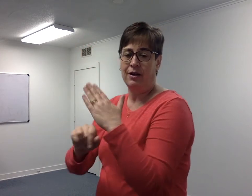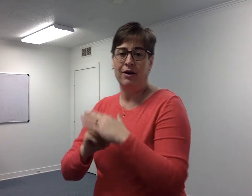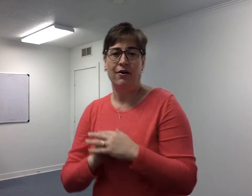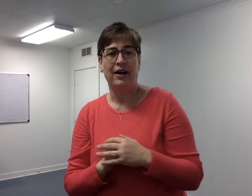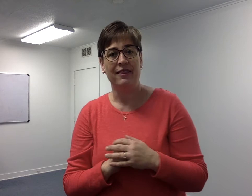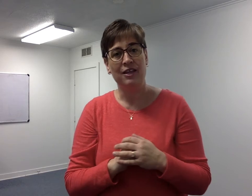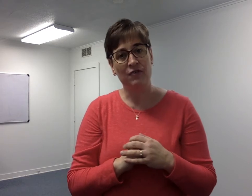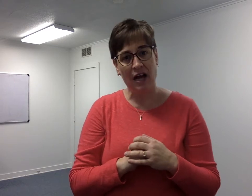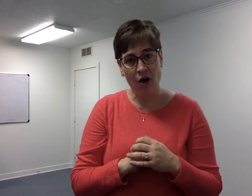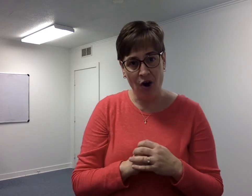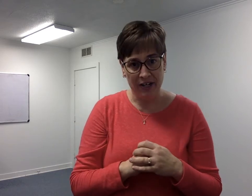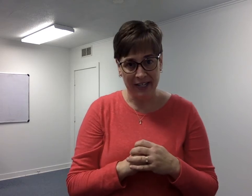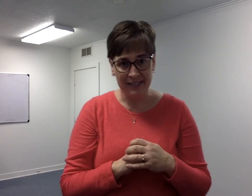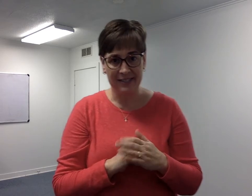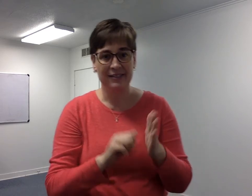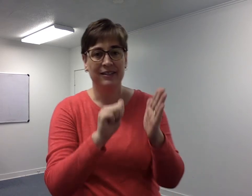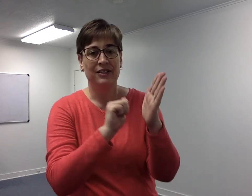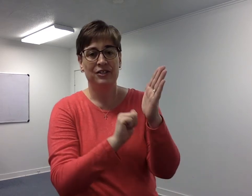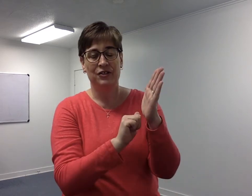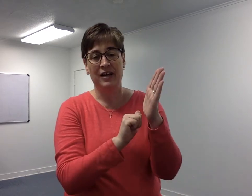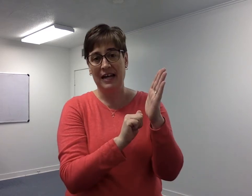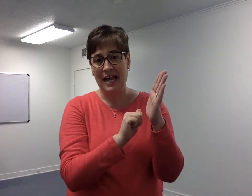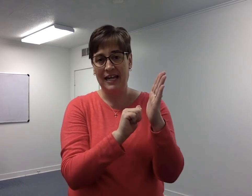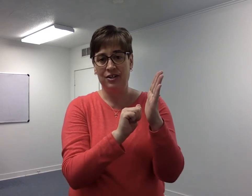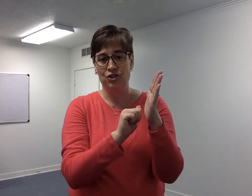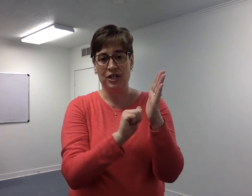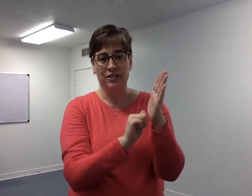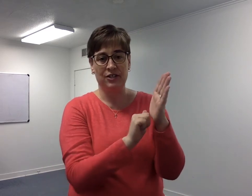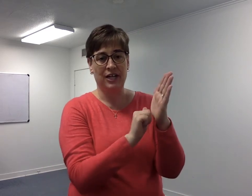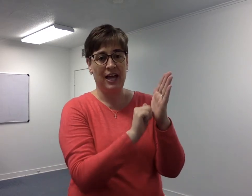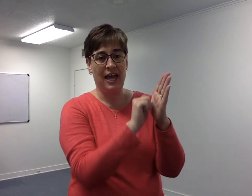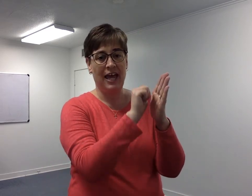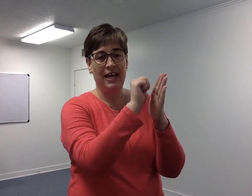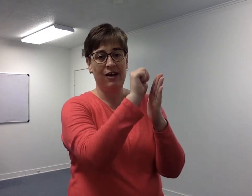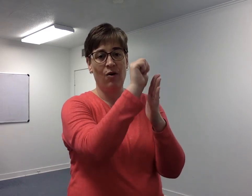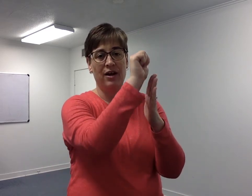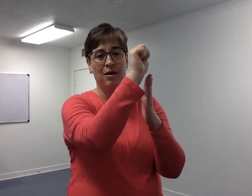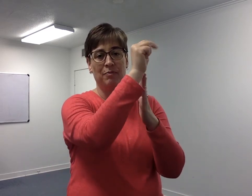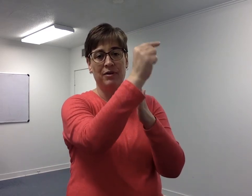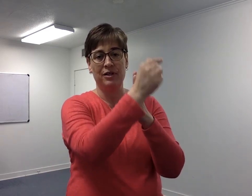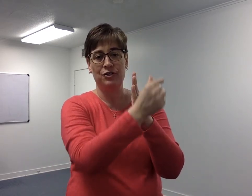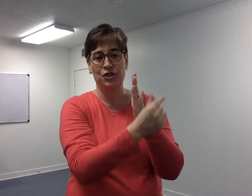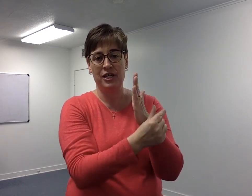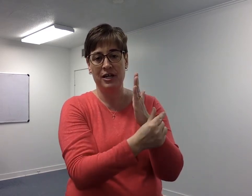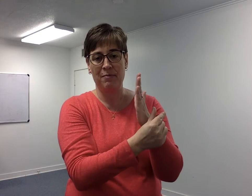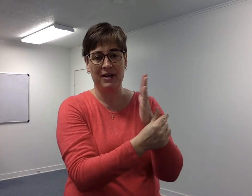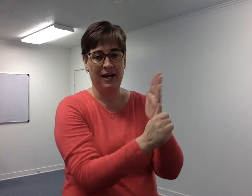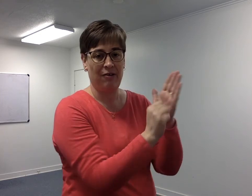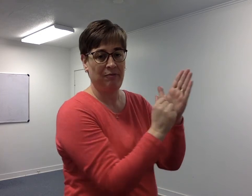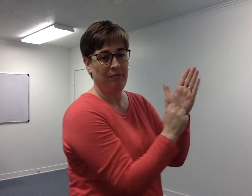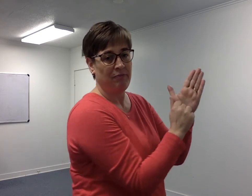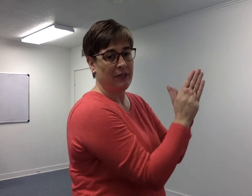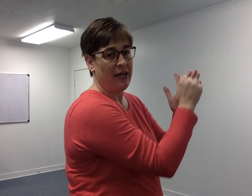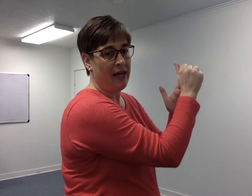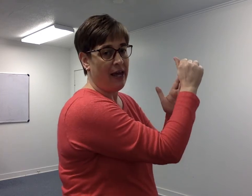All right, and then you've got August. So you got an A and a G. So you got A going up, a G coming down.